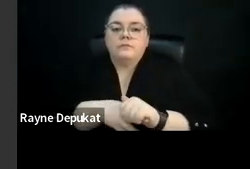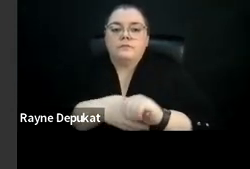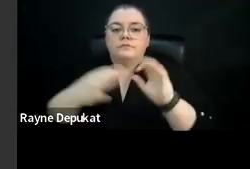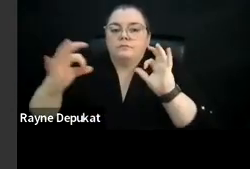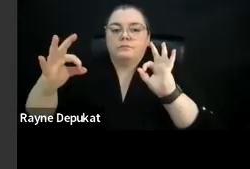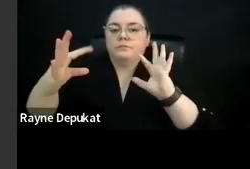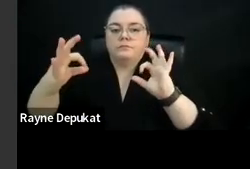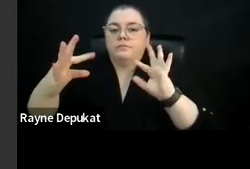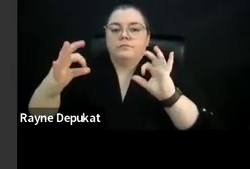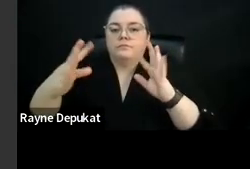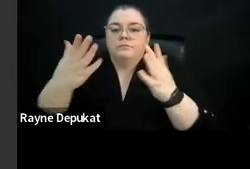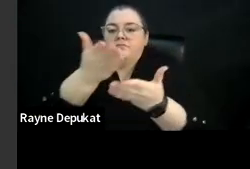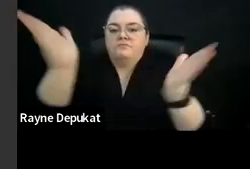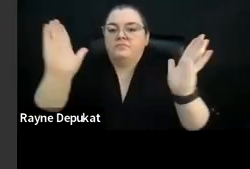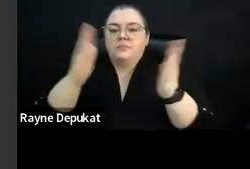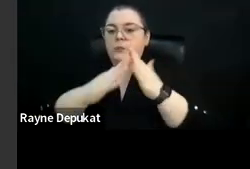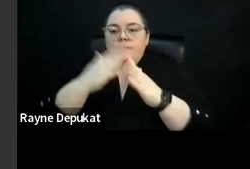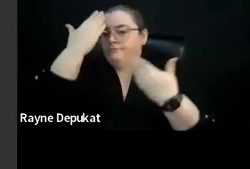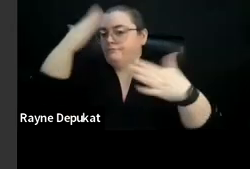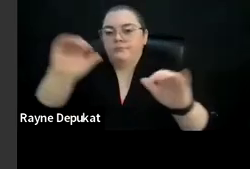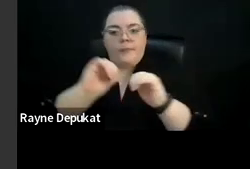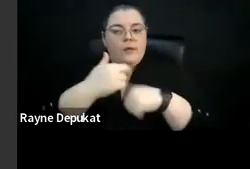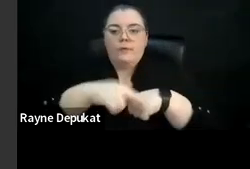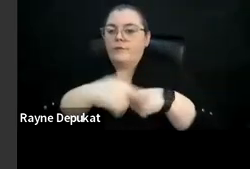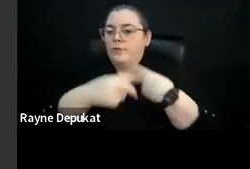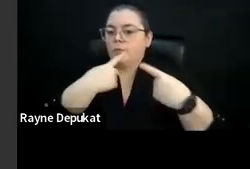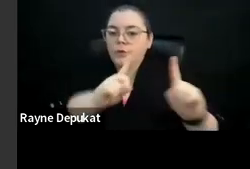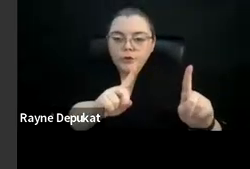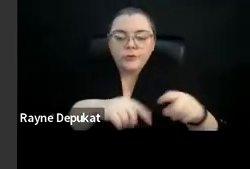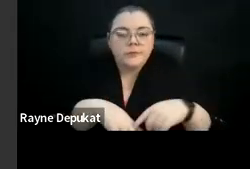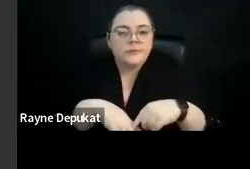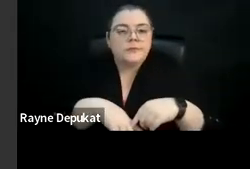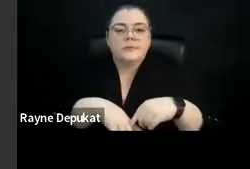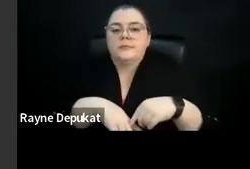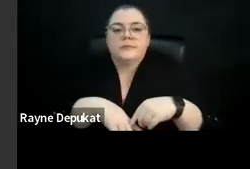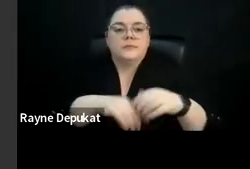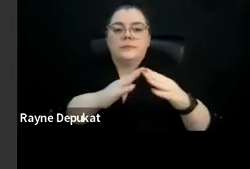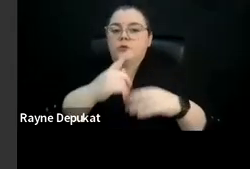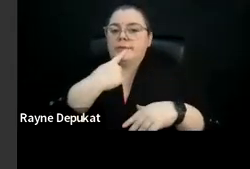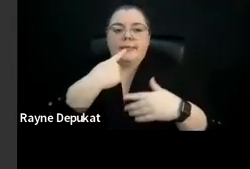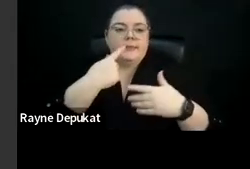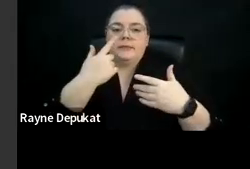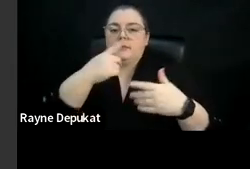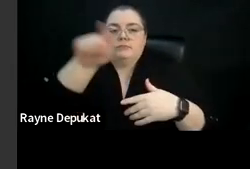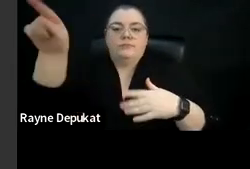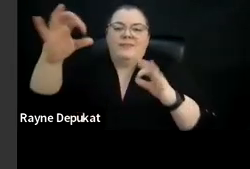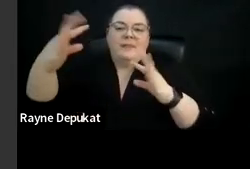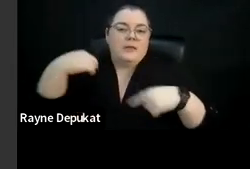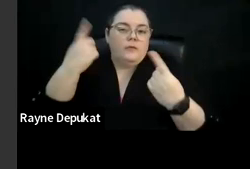So I don't believe there's a need to rehash unless there's feedback. But it seems like the community is not aware of how the